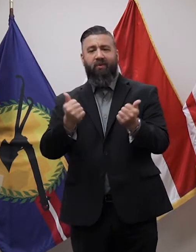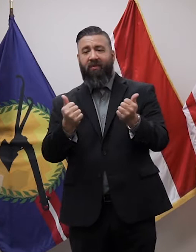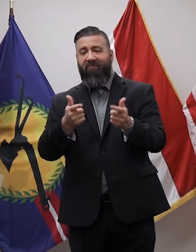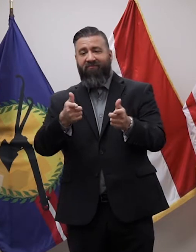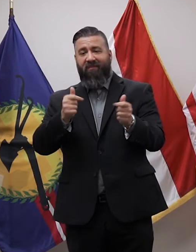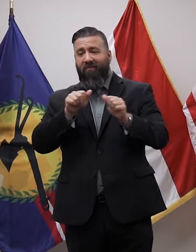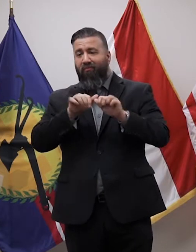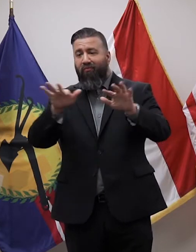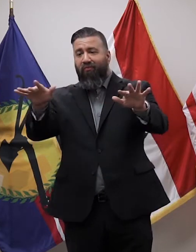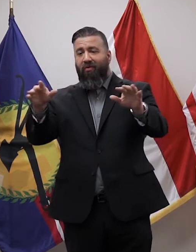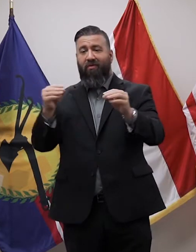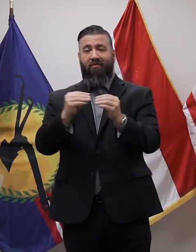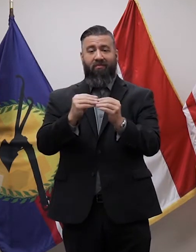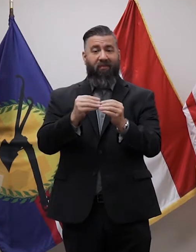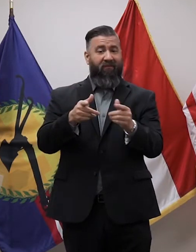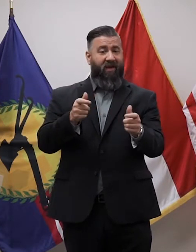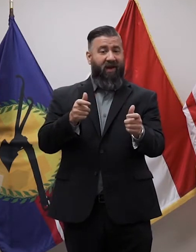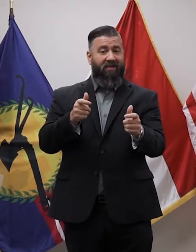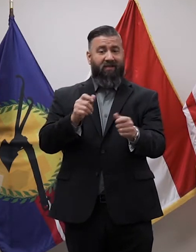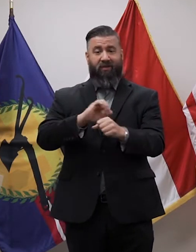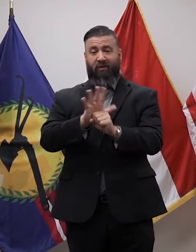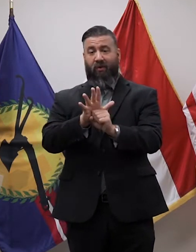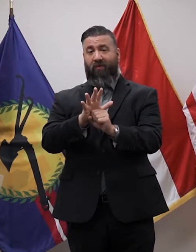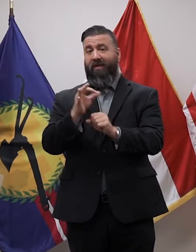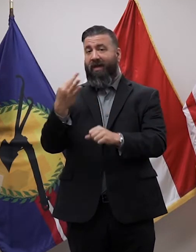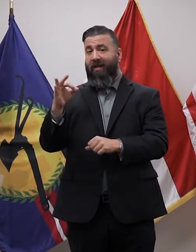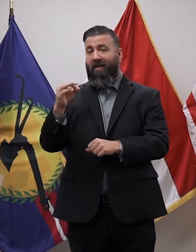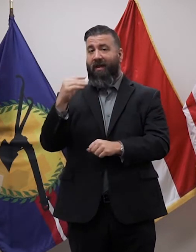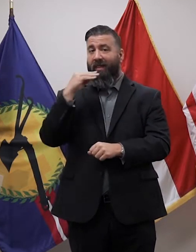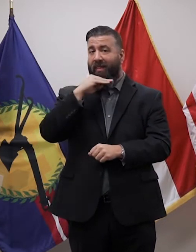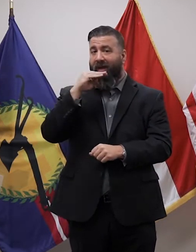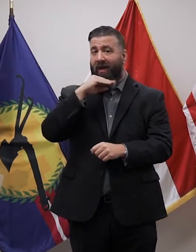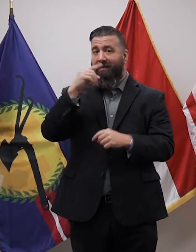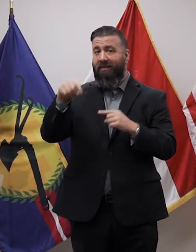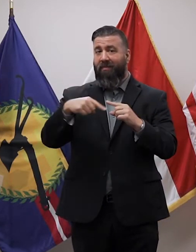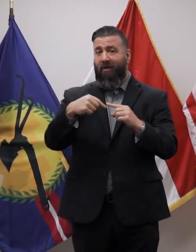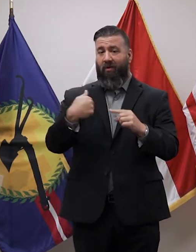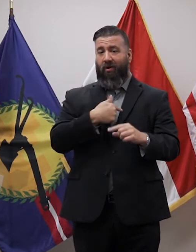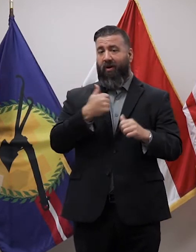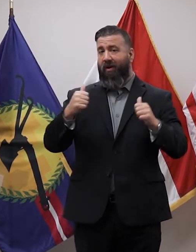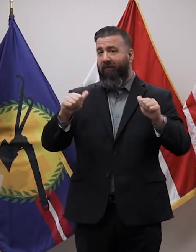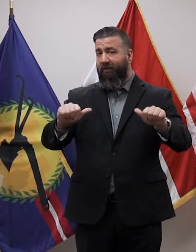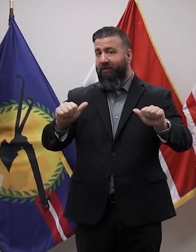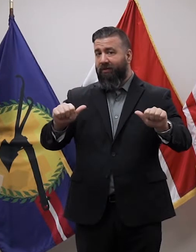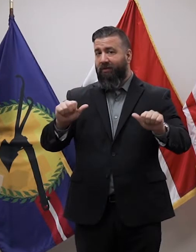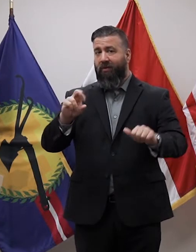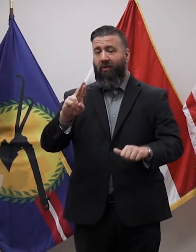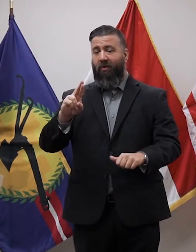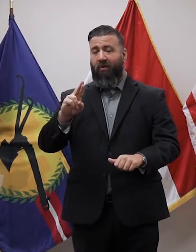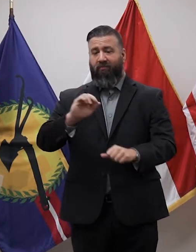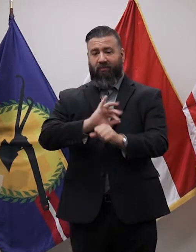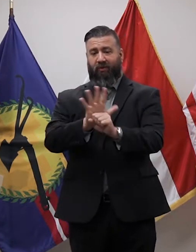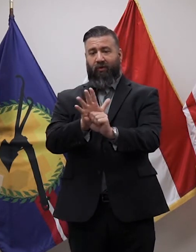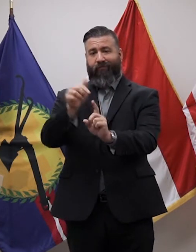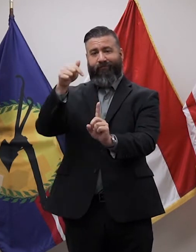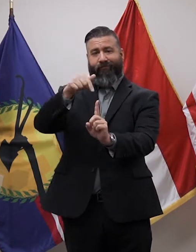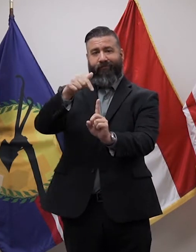quickly. COVID-19 lies about the mitigation efforts or COVID-19